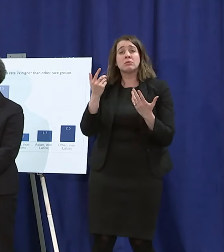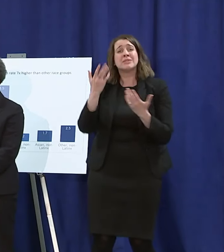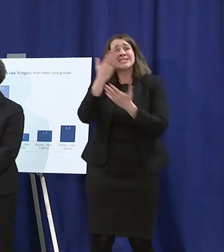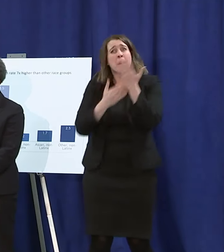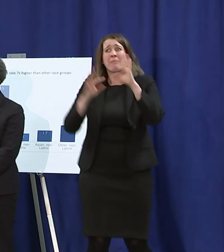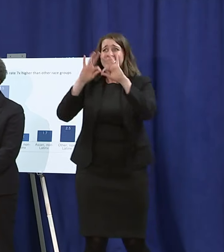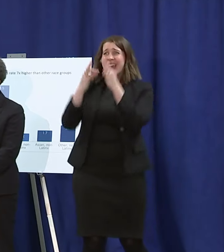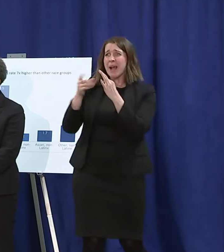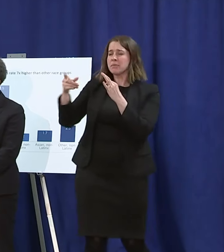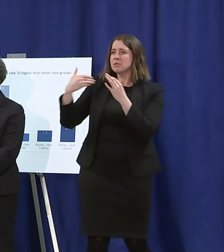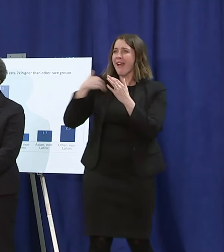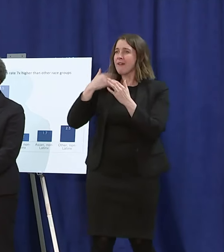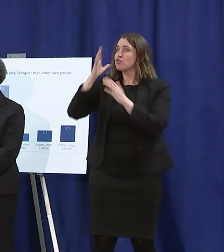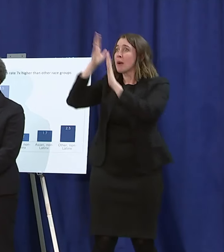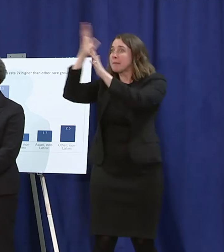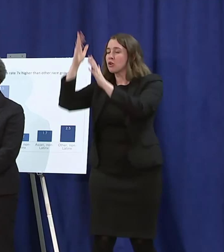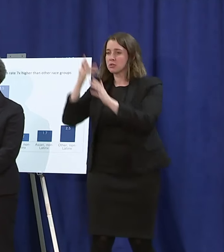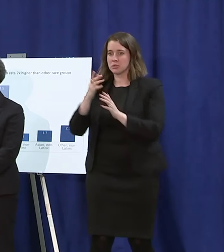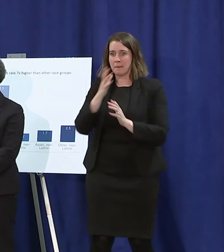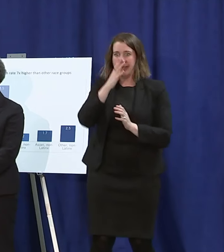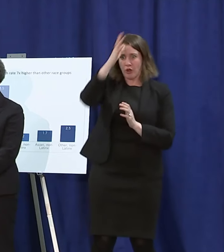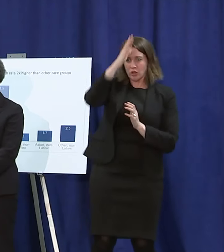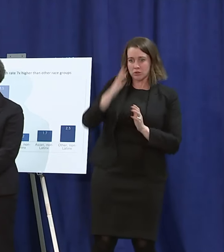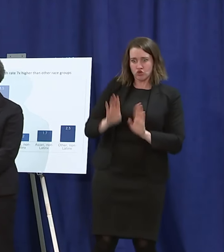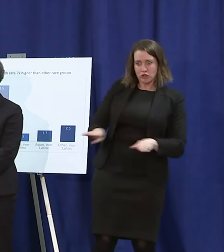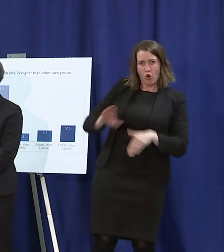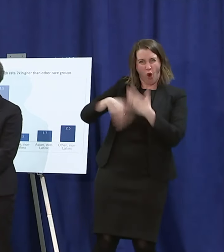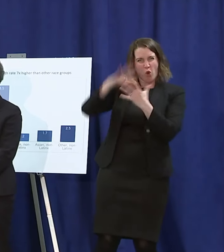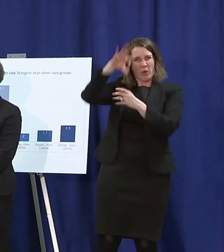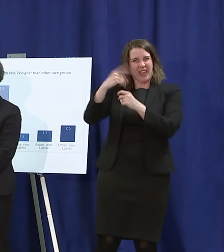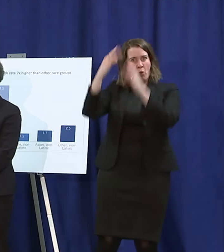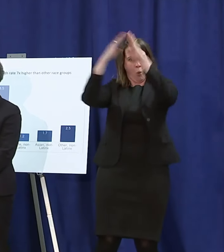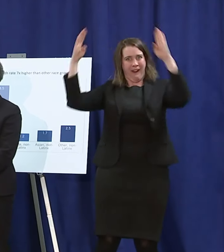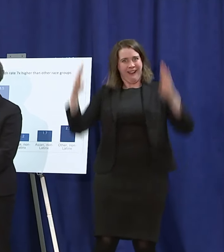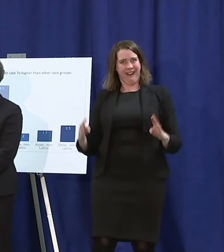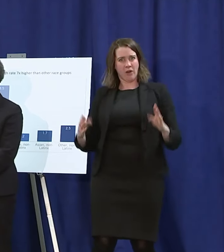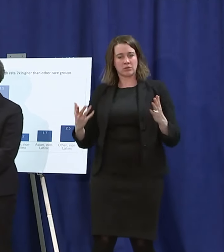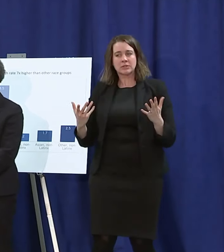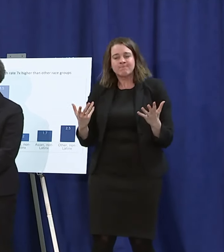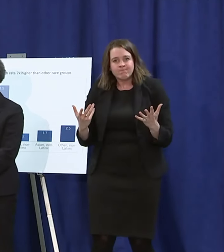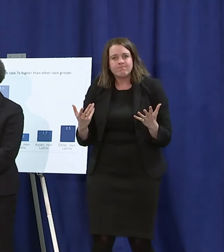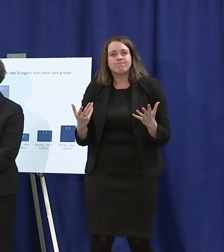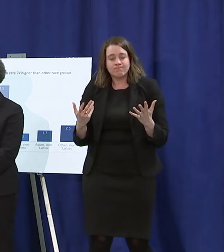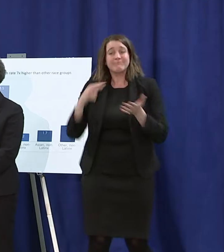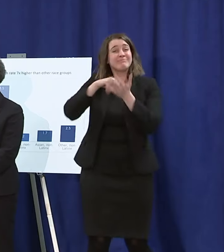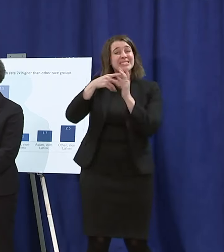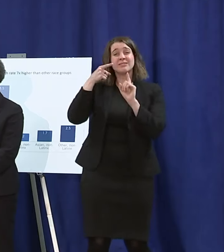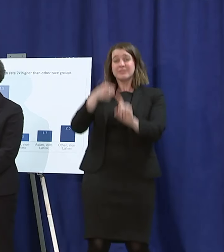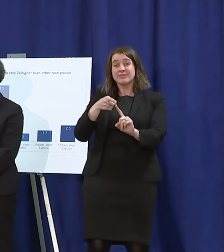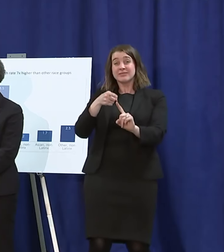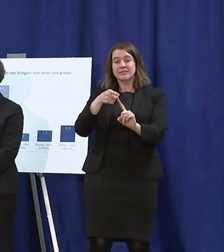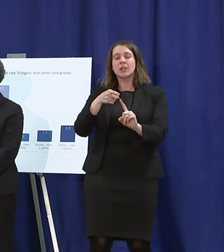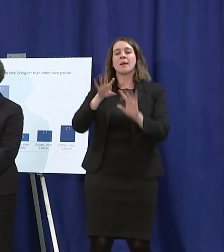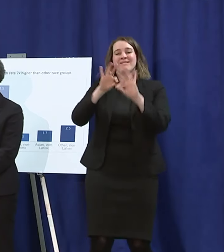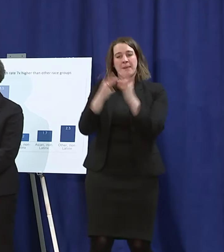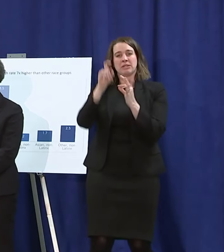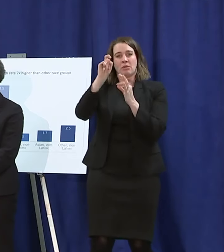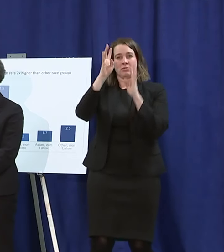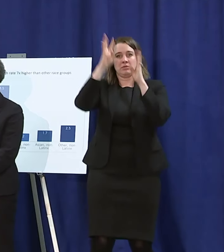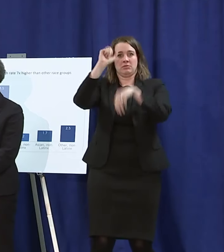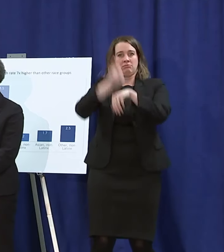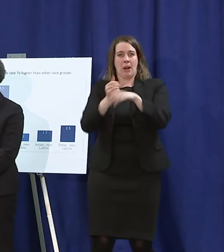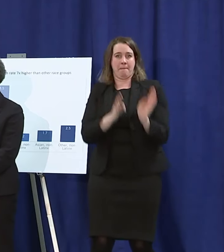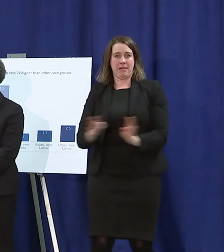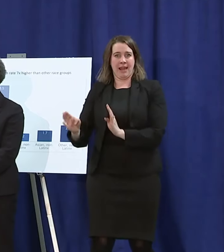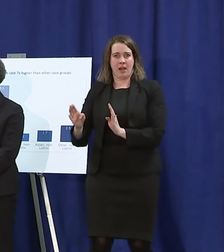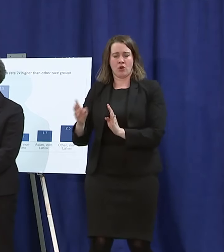families with people with different medical conditions in the same home. So we just have to, families, when we talk about having a plan, who's going to be the one person that goes out